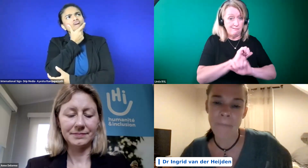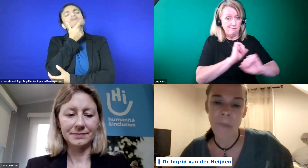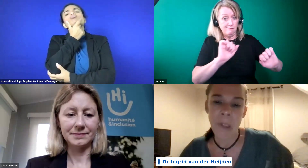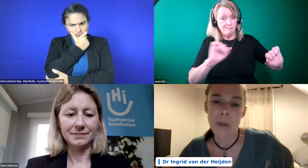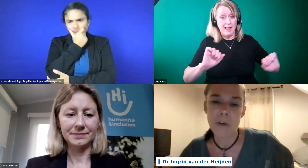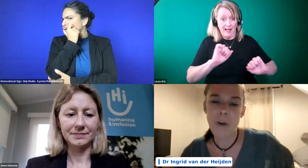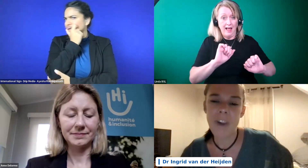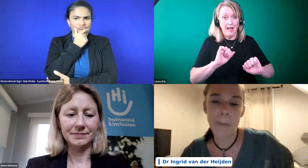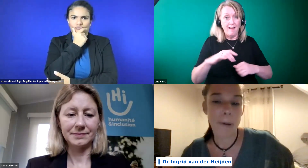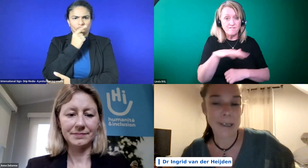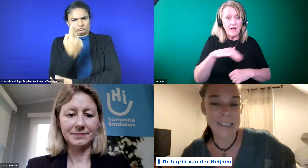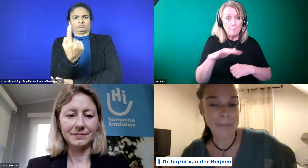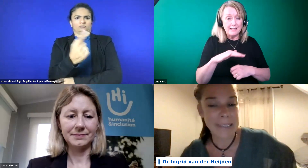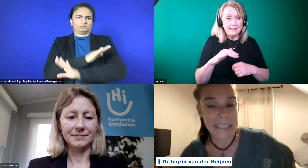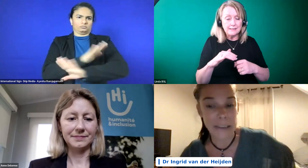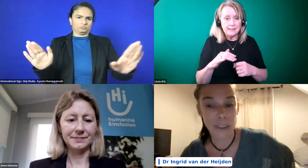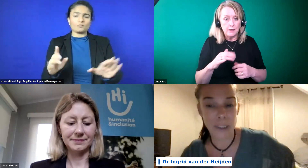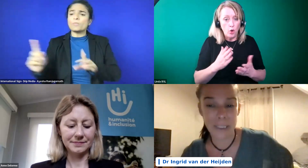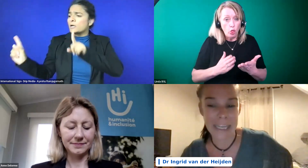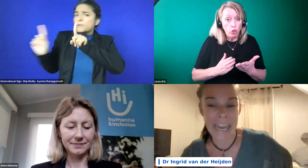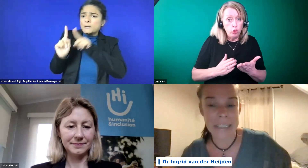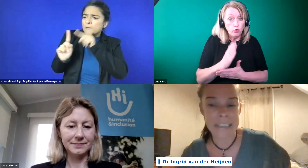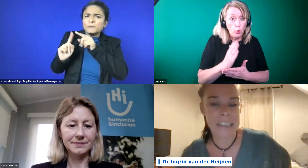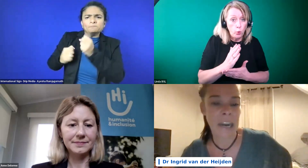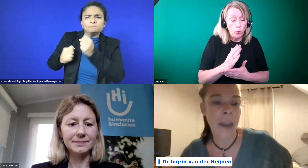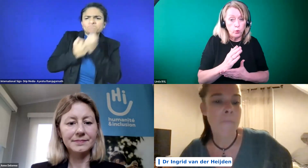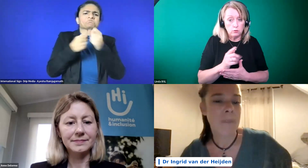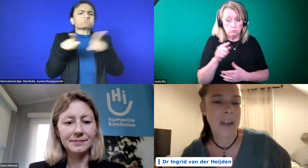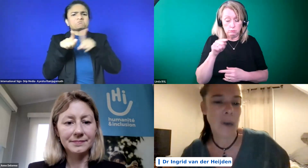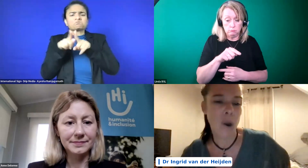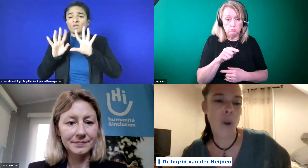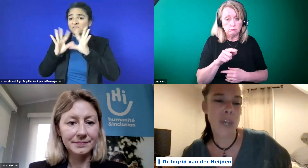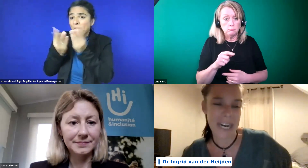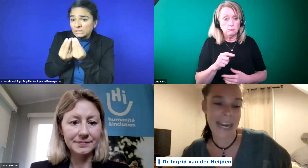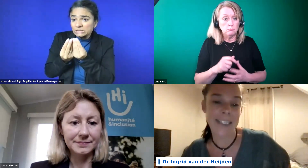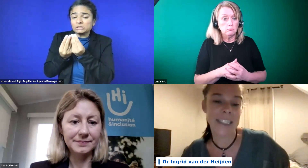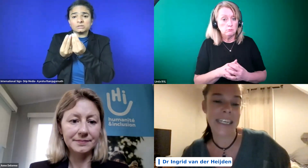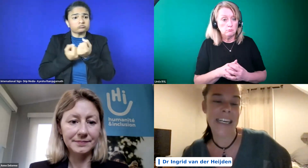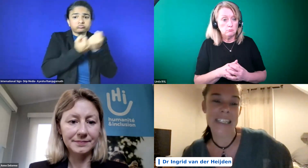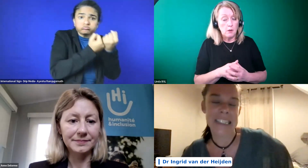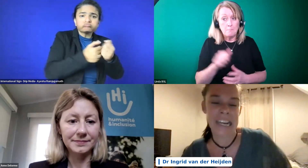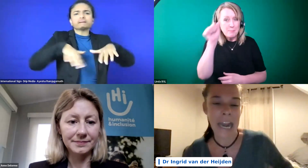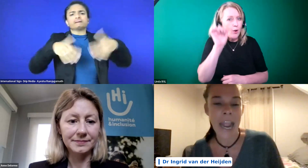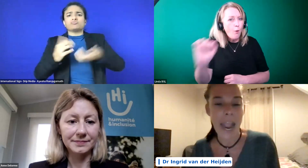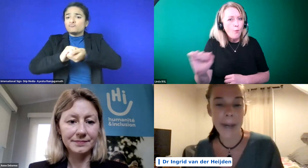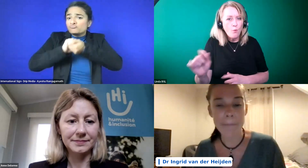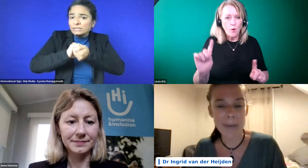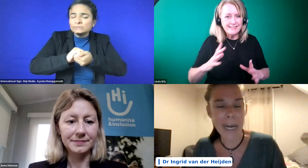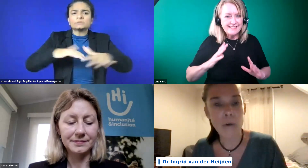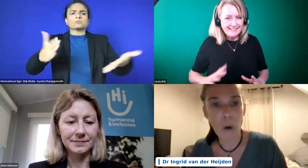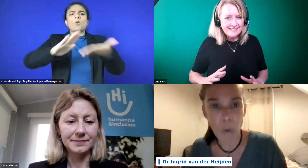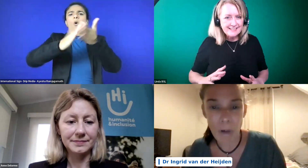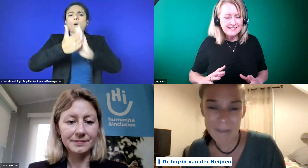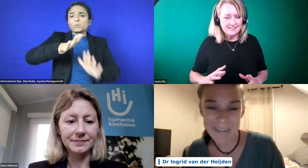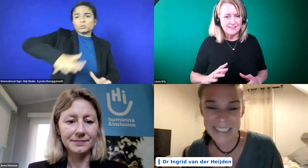members, through their proximity to clients, may know the client's needs and can